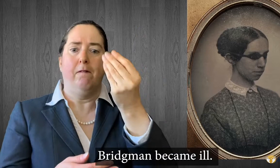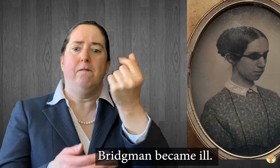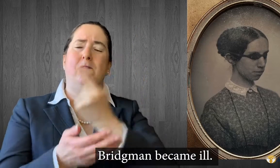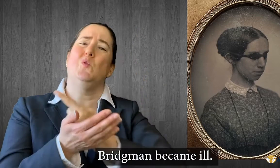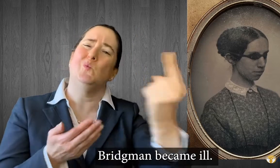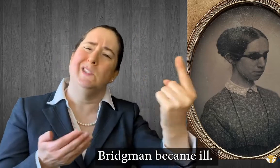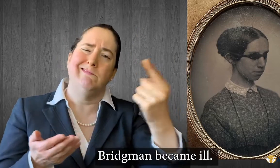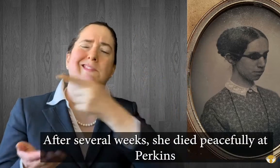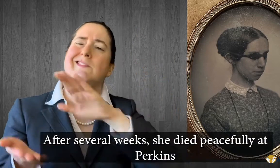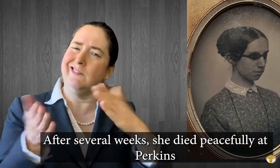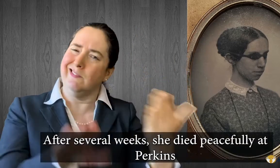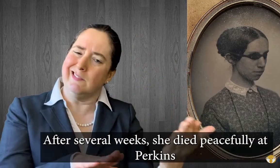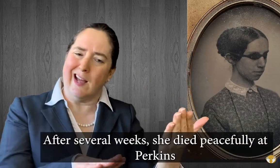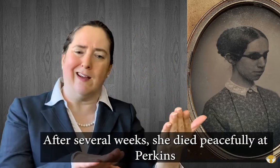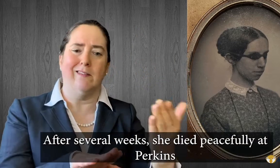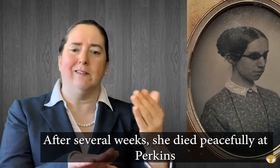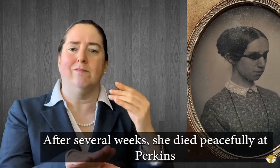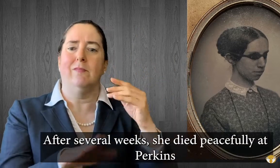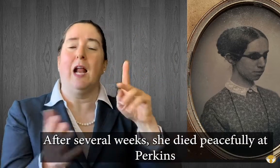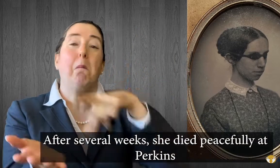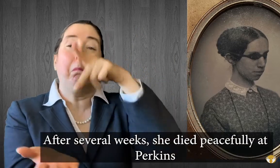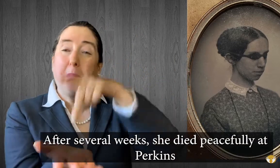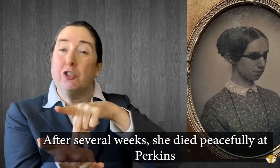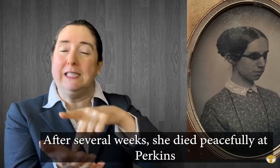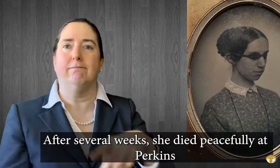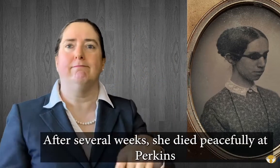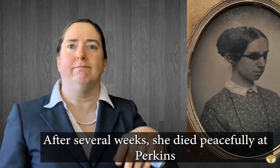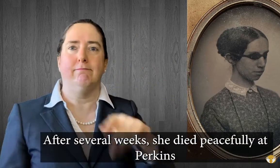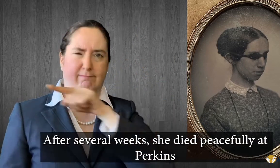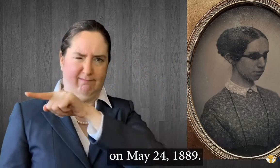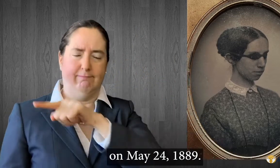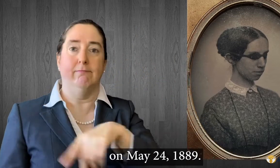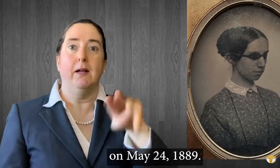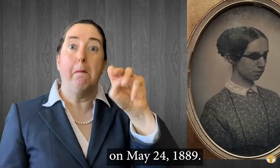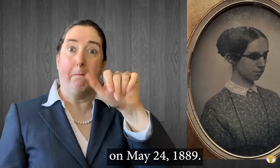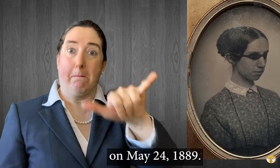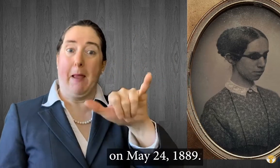After several weeks, she died peacefully at Perkins on May 24th, 1889.